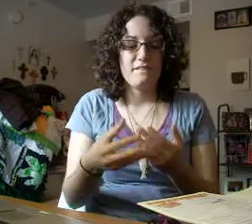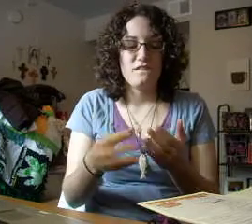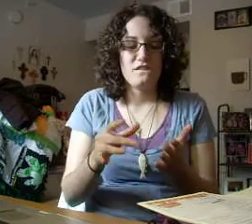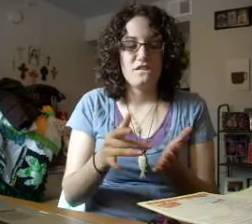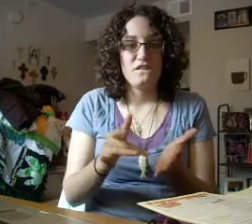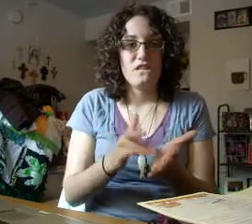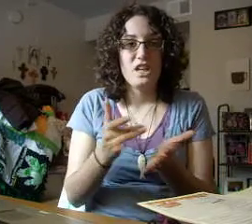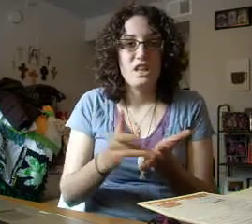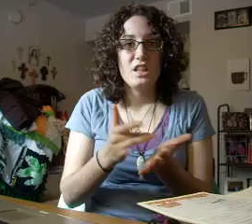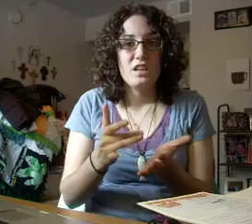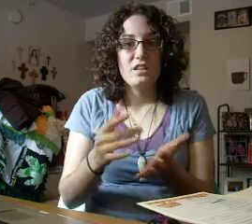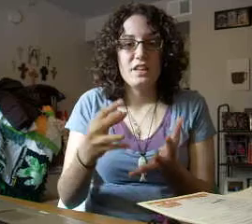texture,